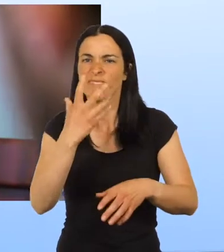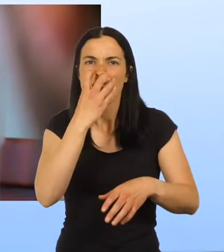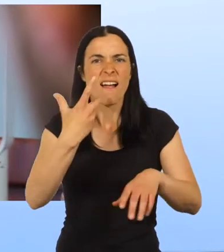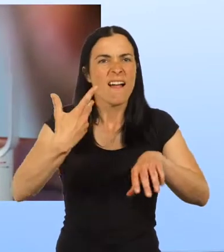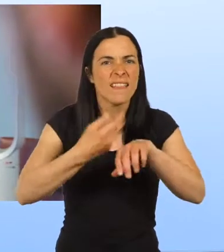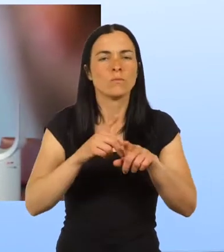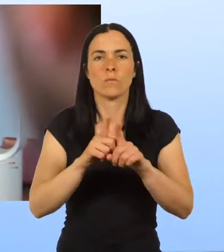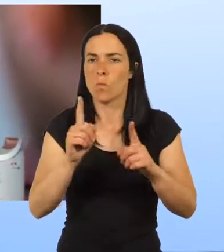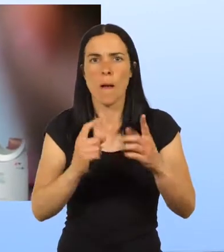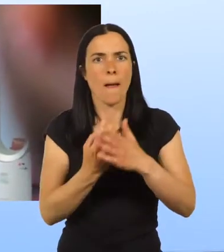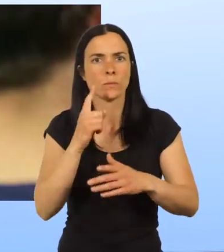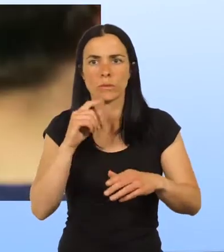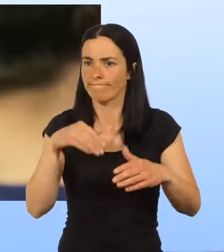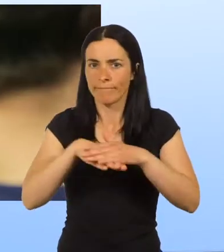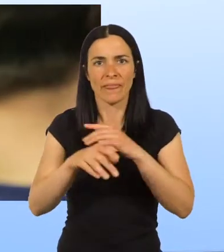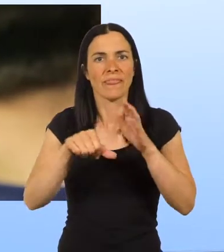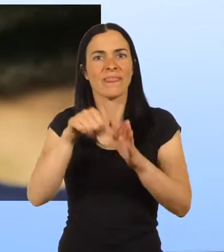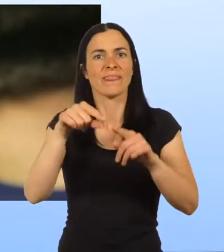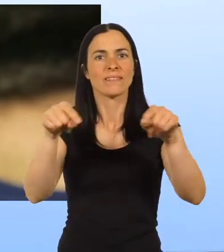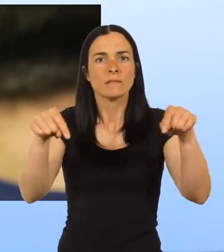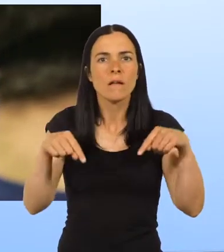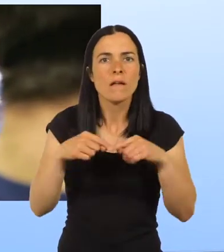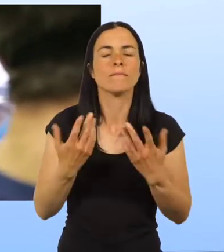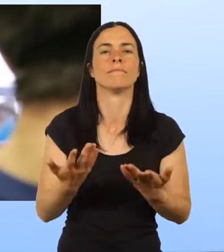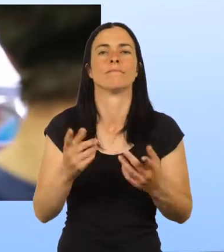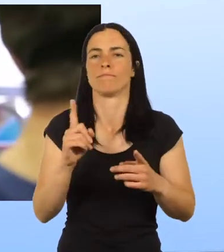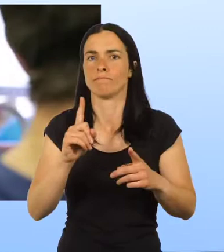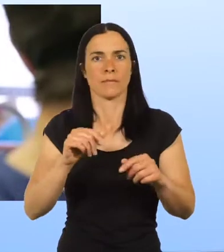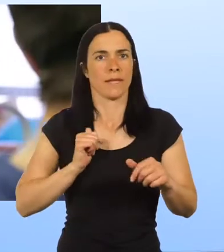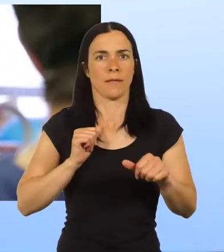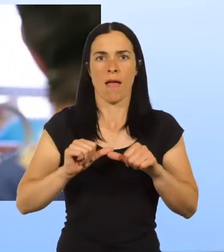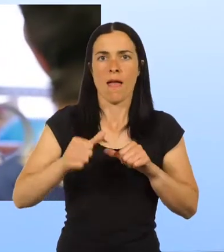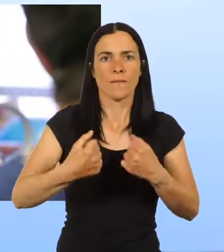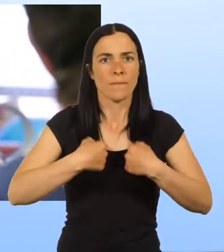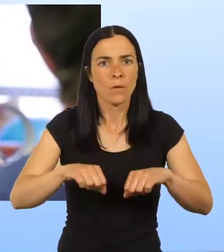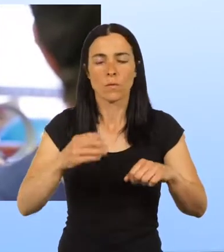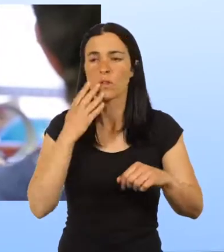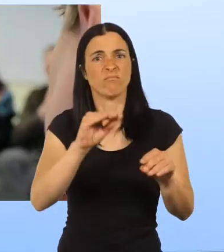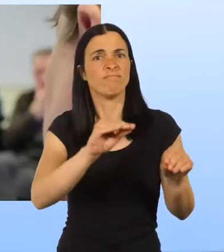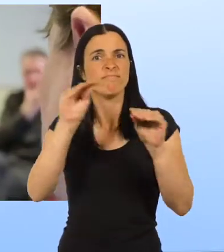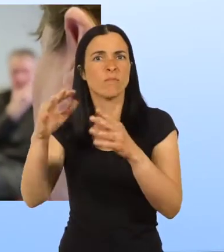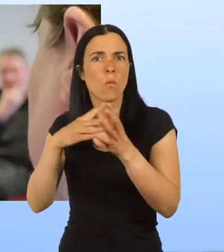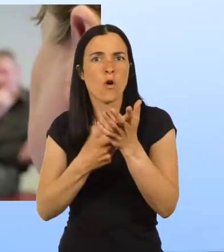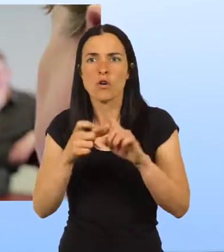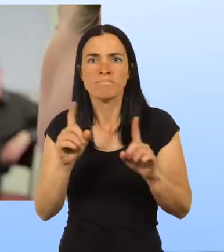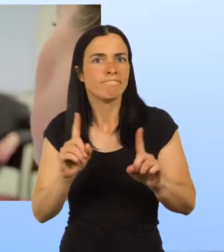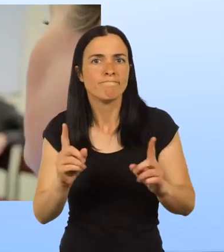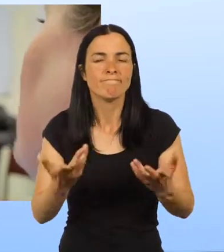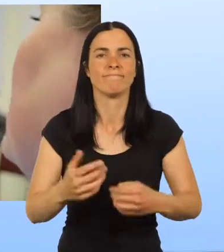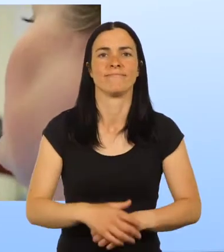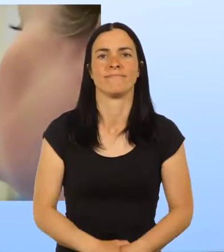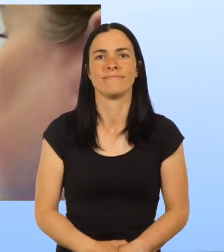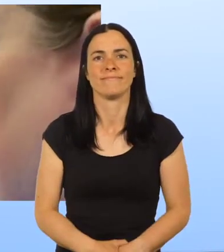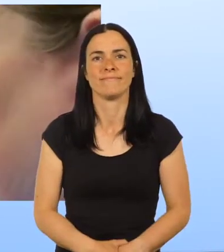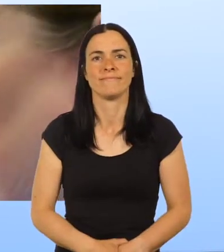also explain about the anaesthetic, what will happen when you come into theatre, and what to expect immediately after birth and when you